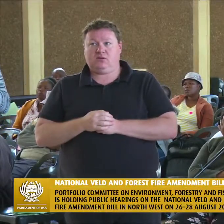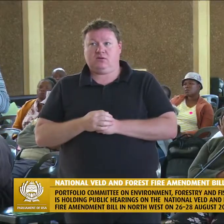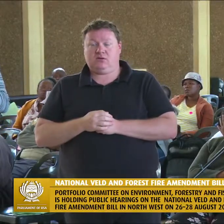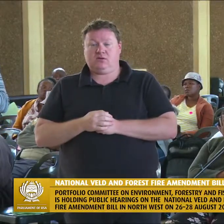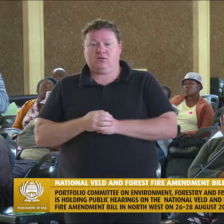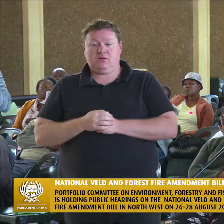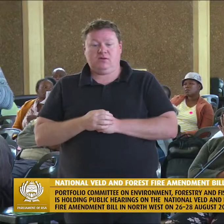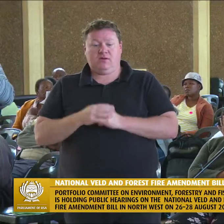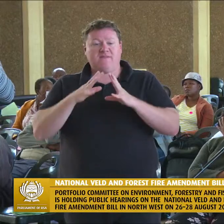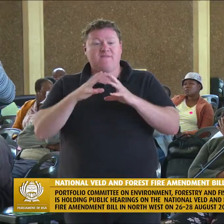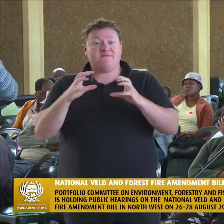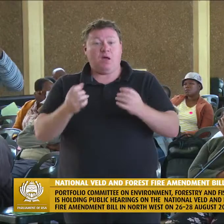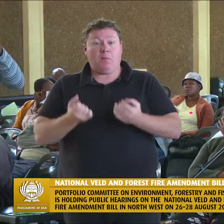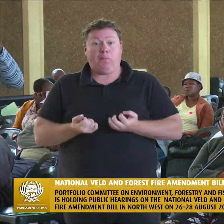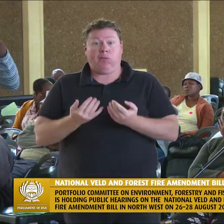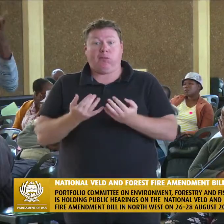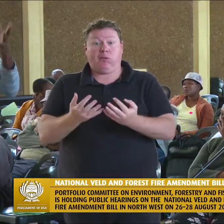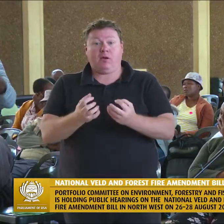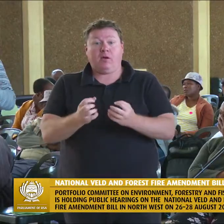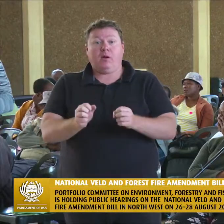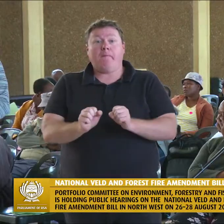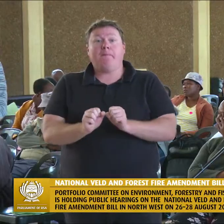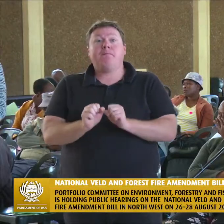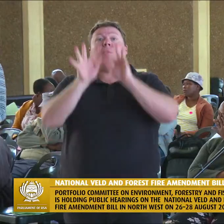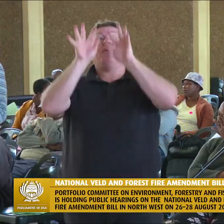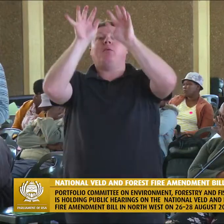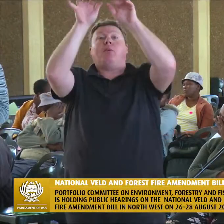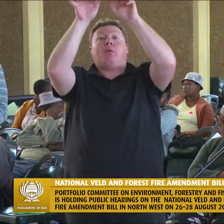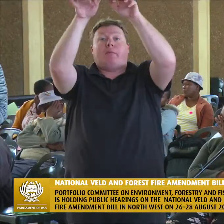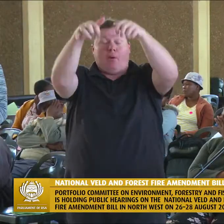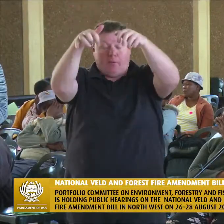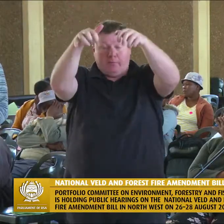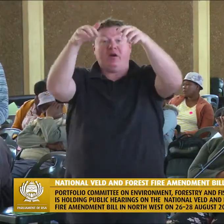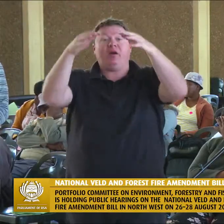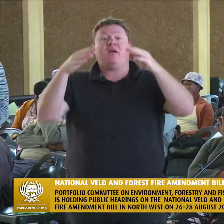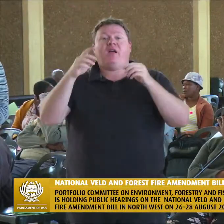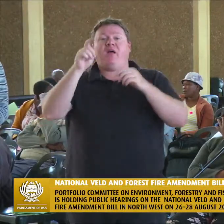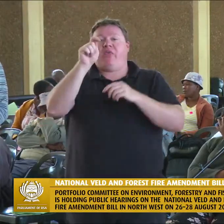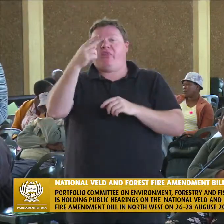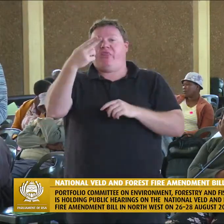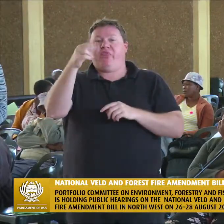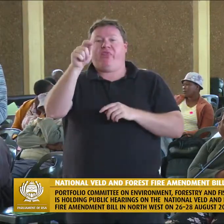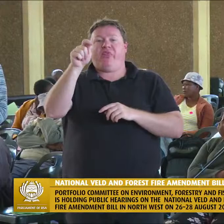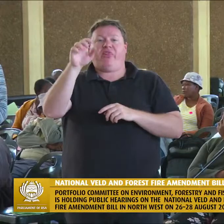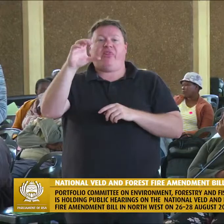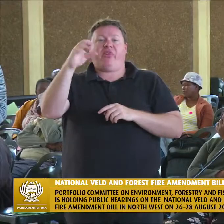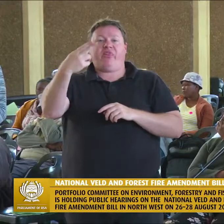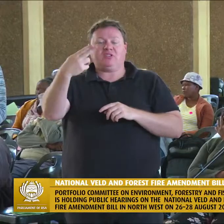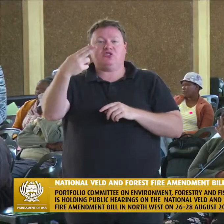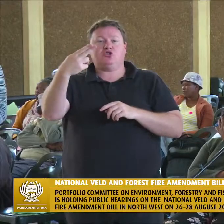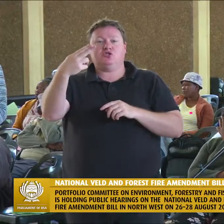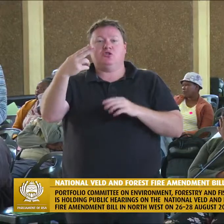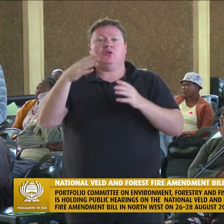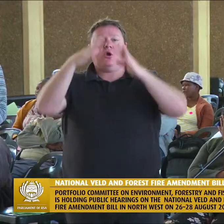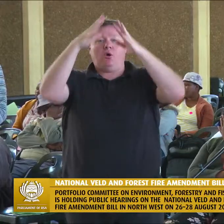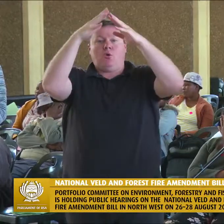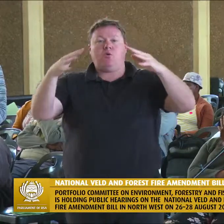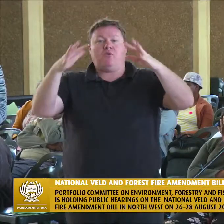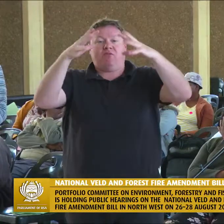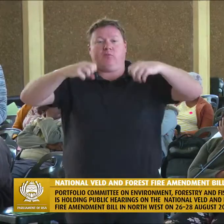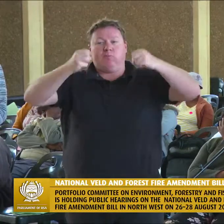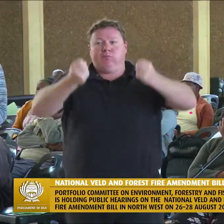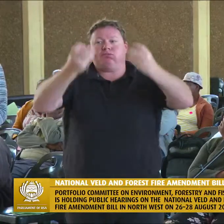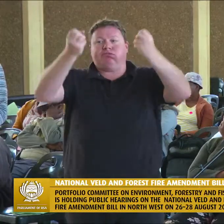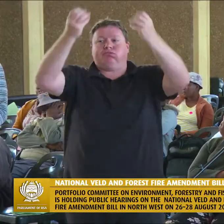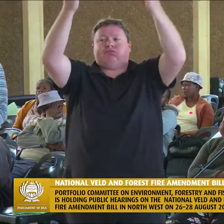was burned and it ended up engaging a certain homestead as